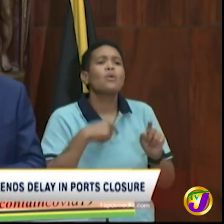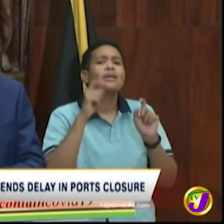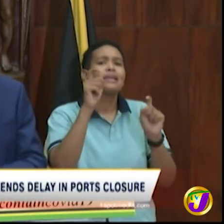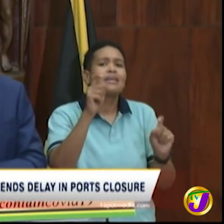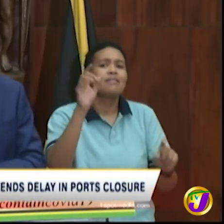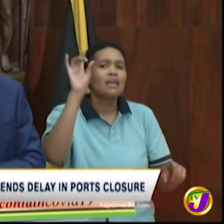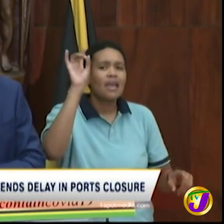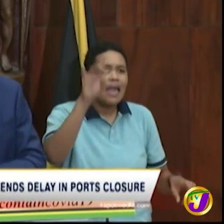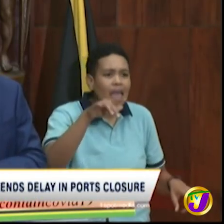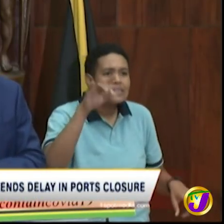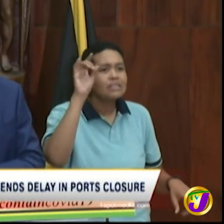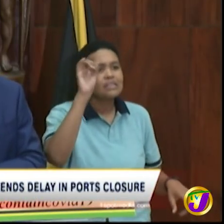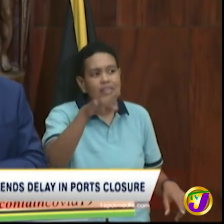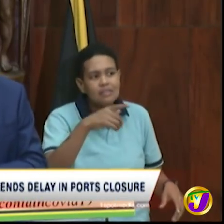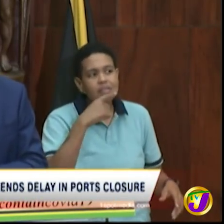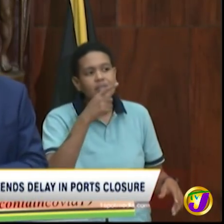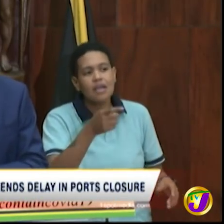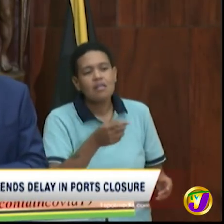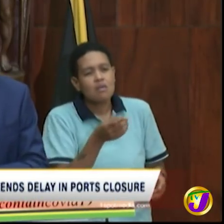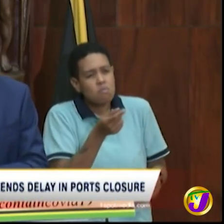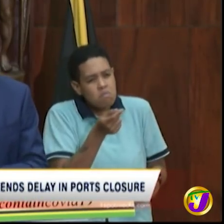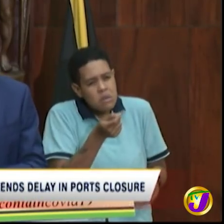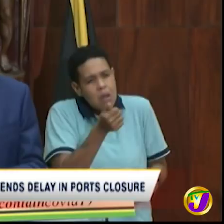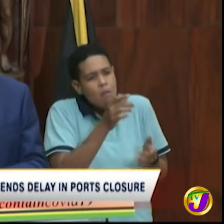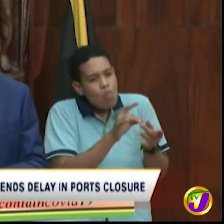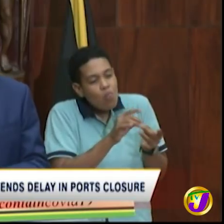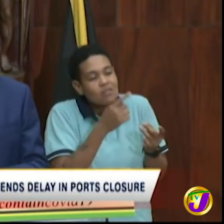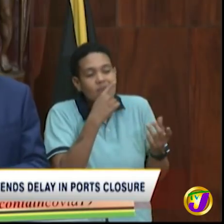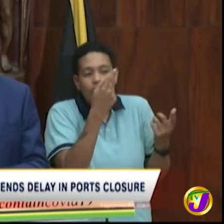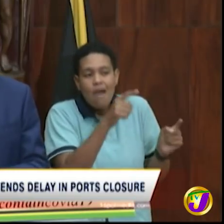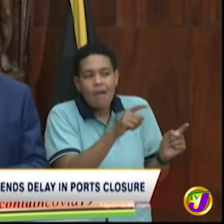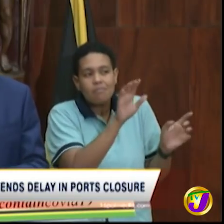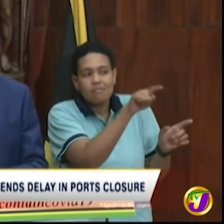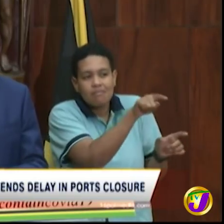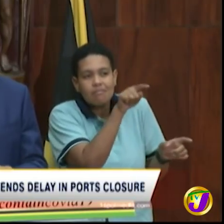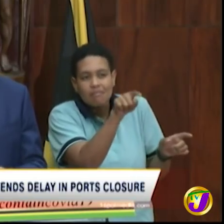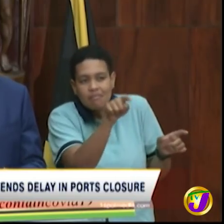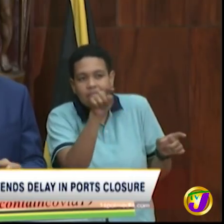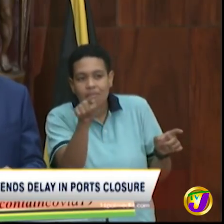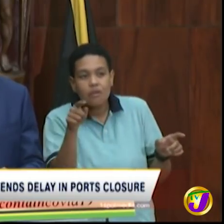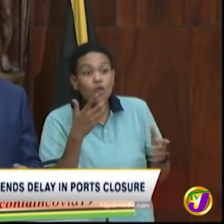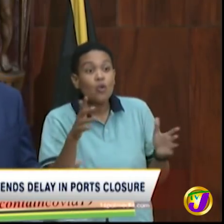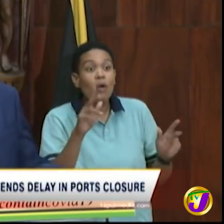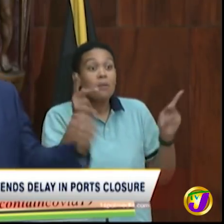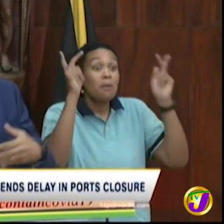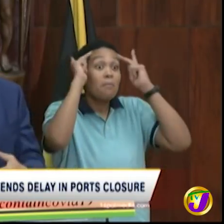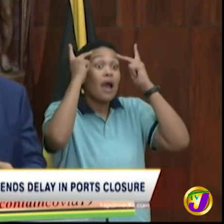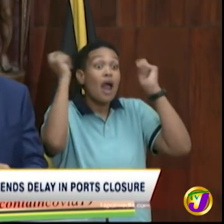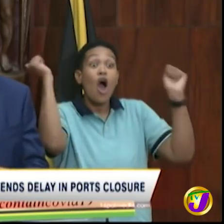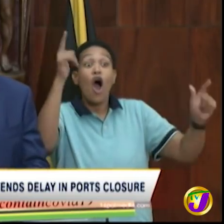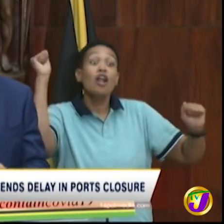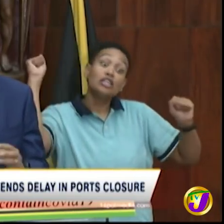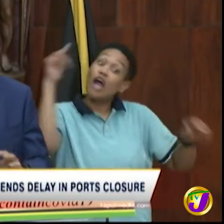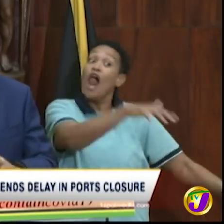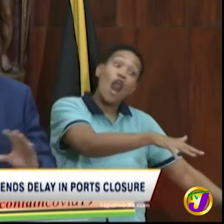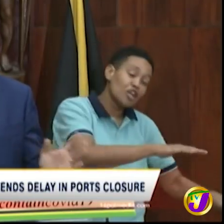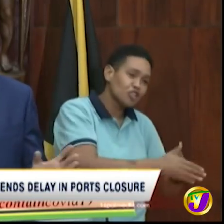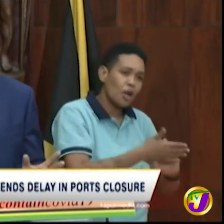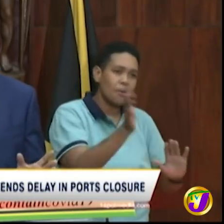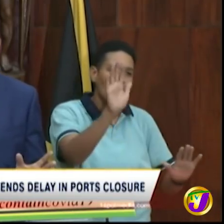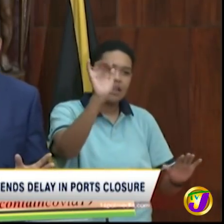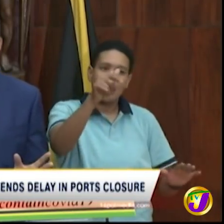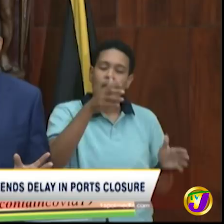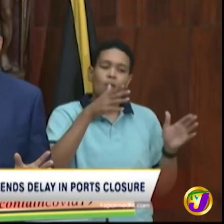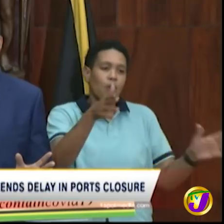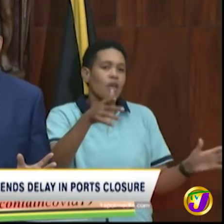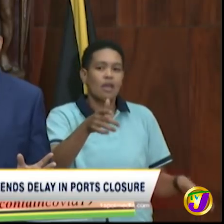hints and subtle markers, because what you don't want is to have a panic and everybody rushes in. That way you